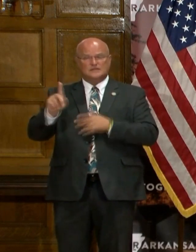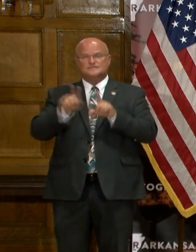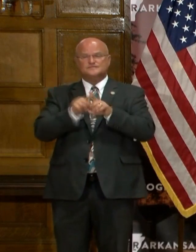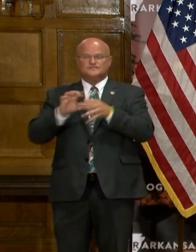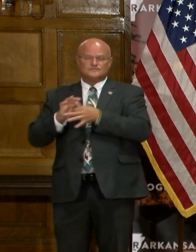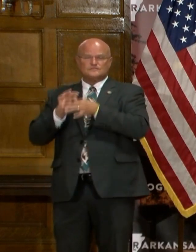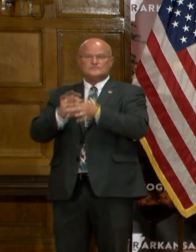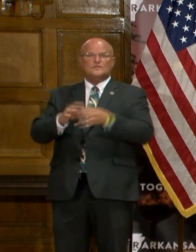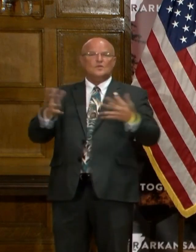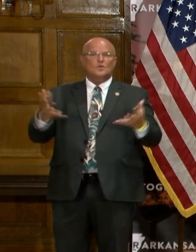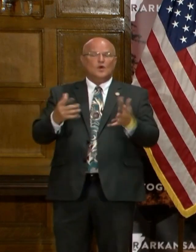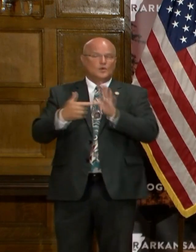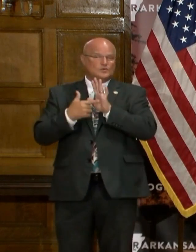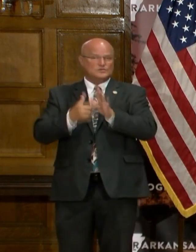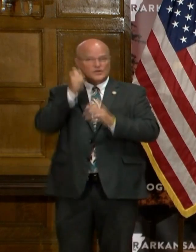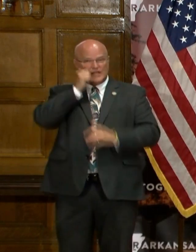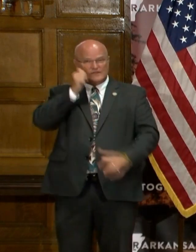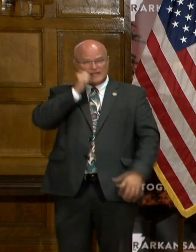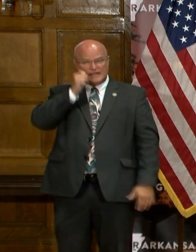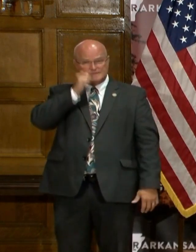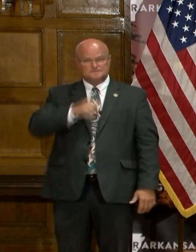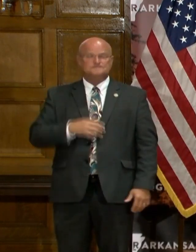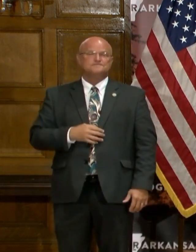it relates to what we're showing every day?